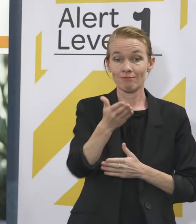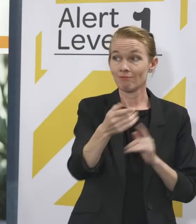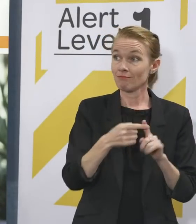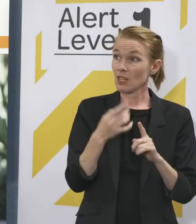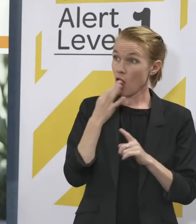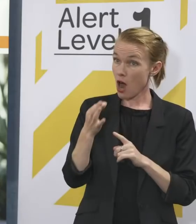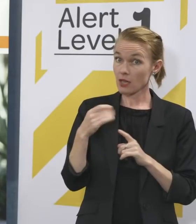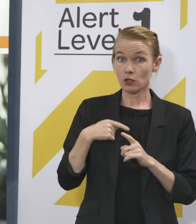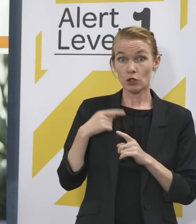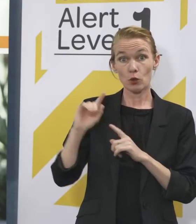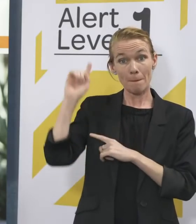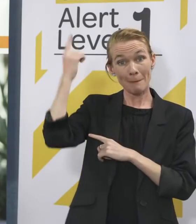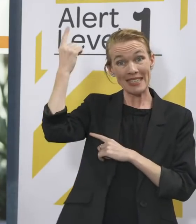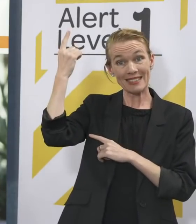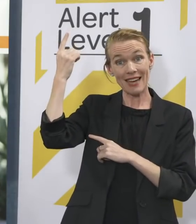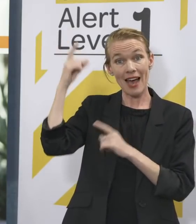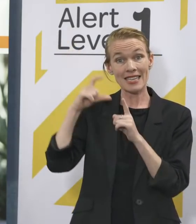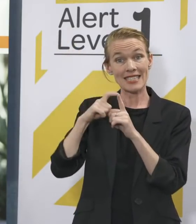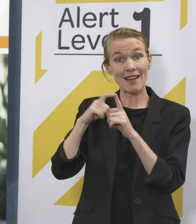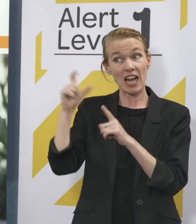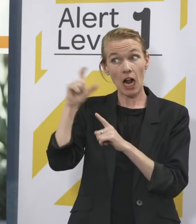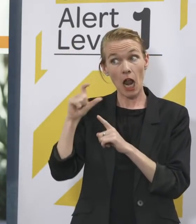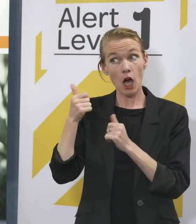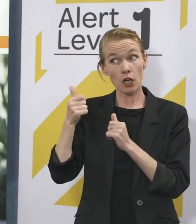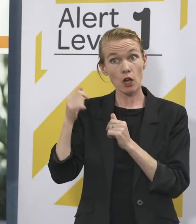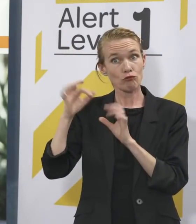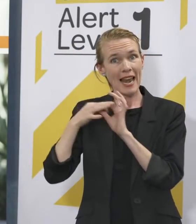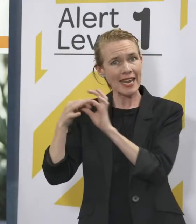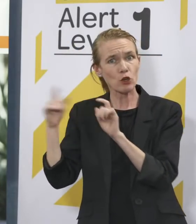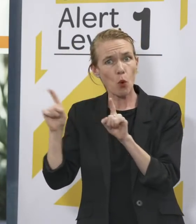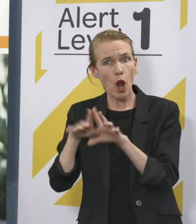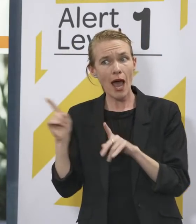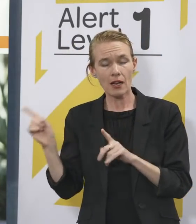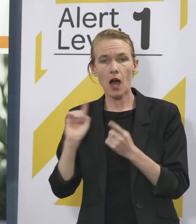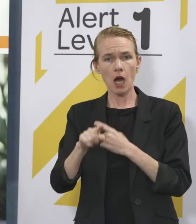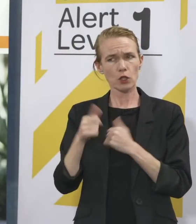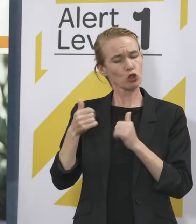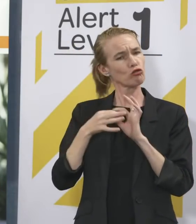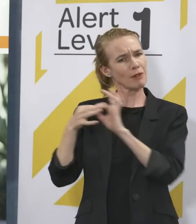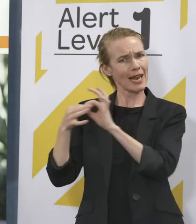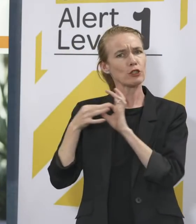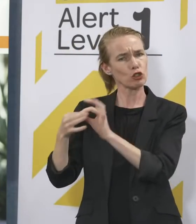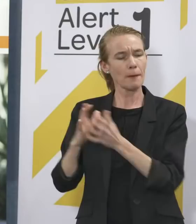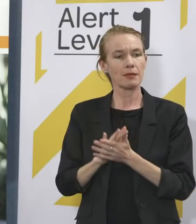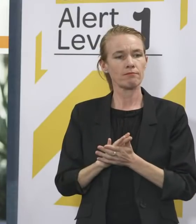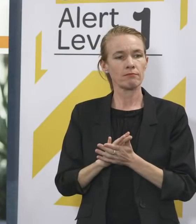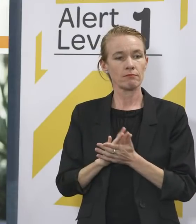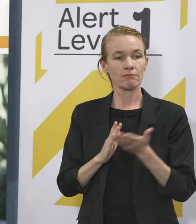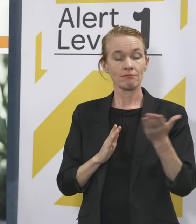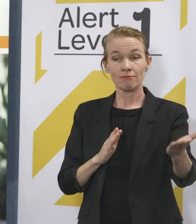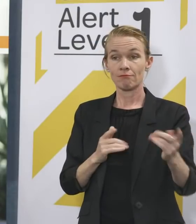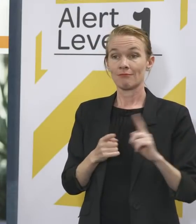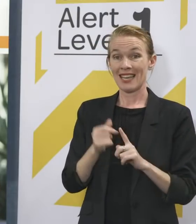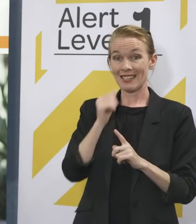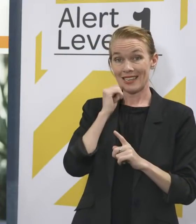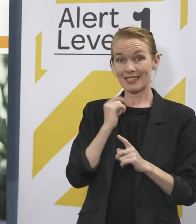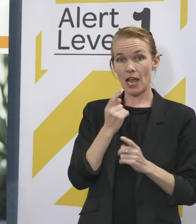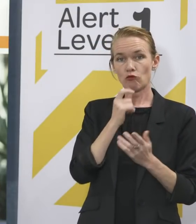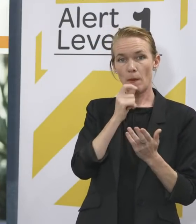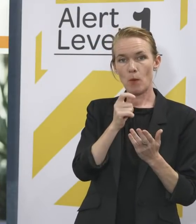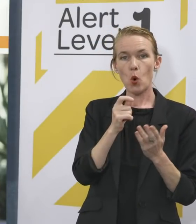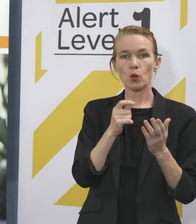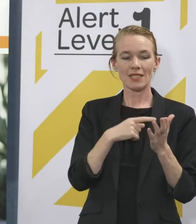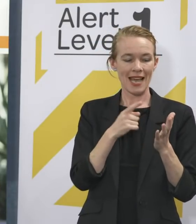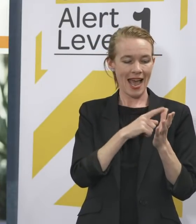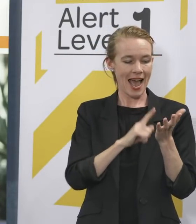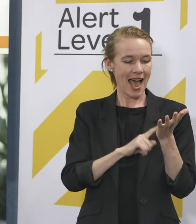good. Can I ask 2 questions about the Allen Clark report that was released yesterday into contact tracing? It said that there were